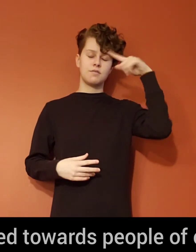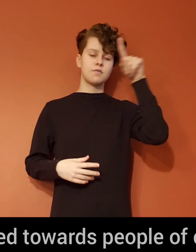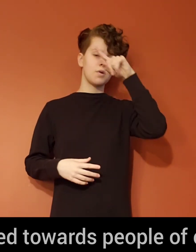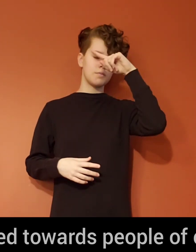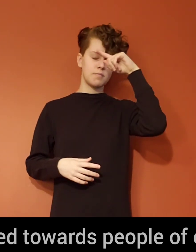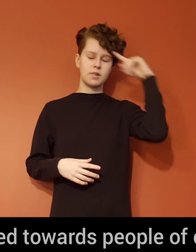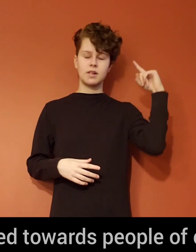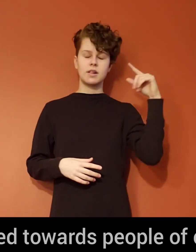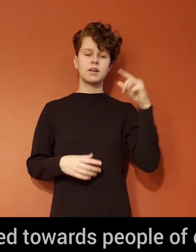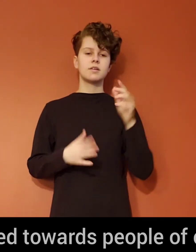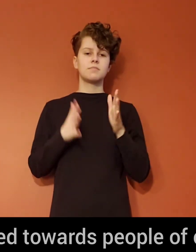color.